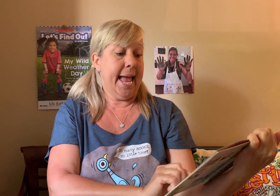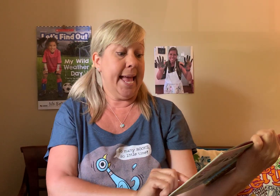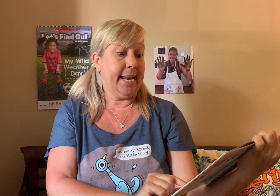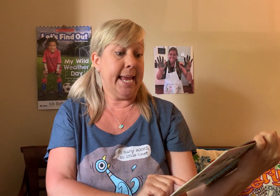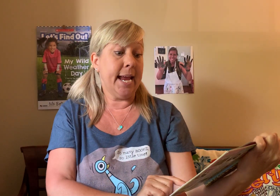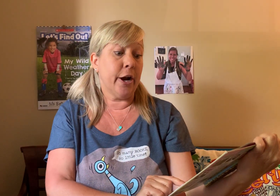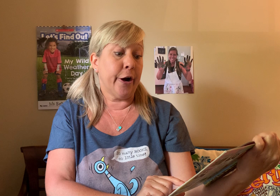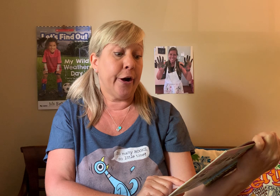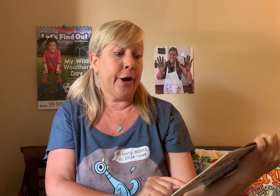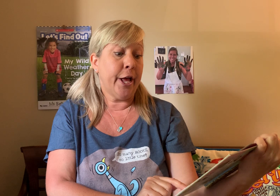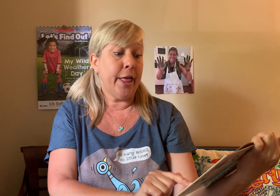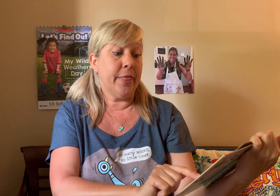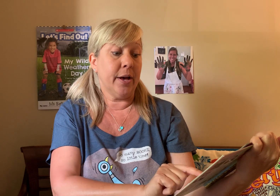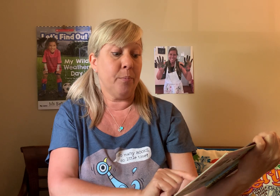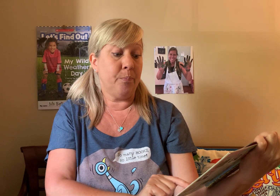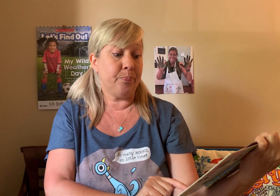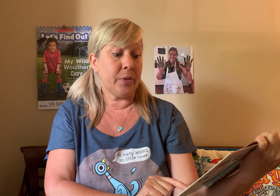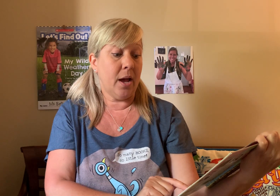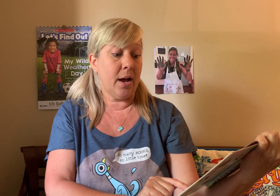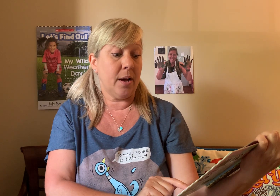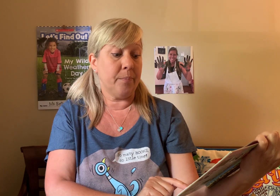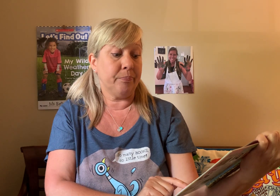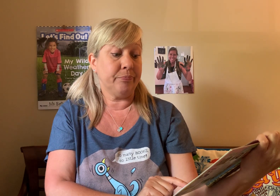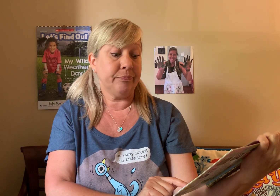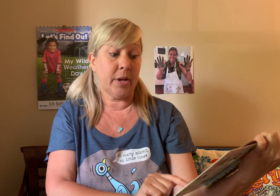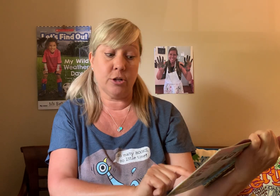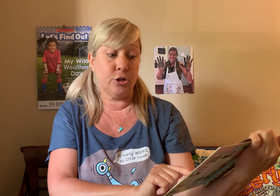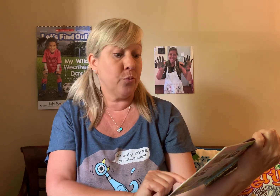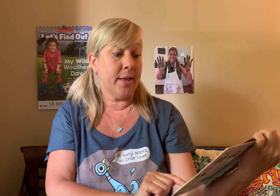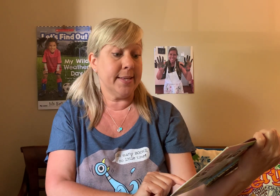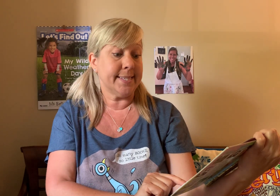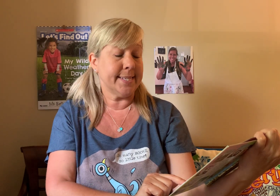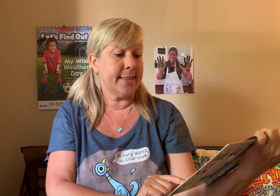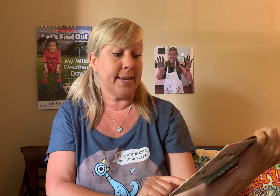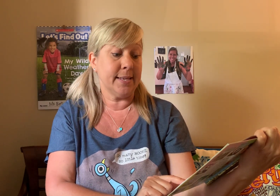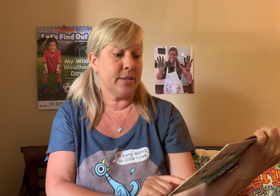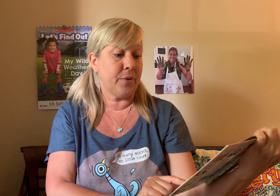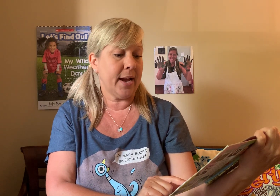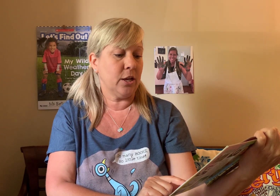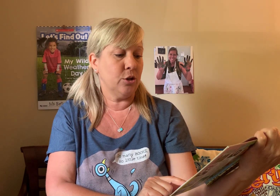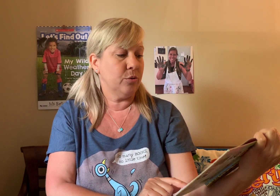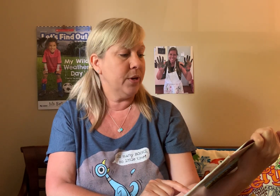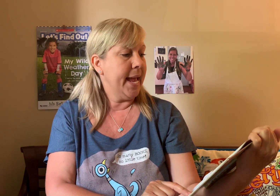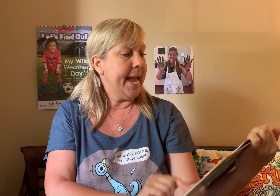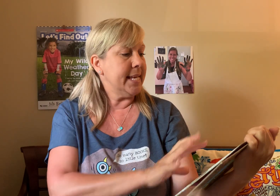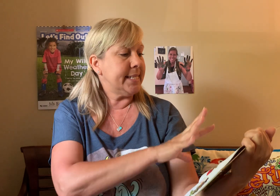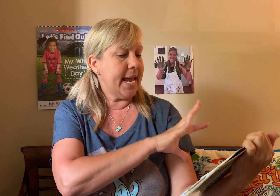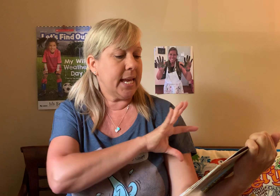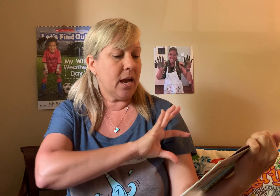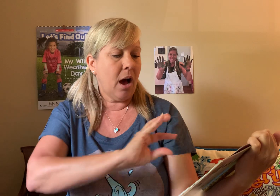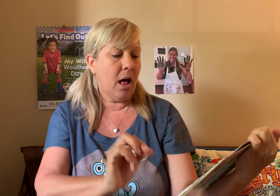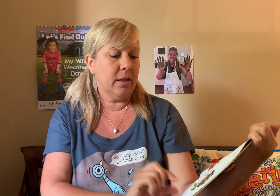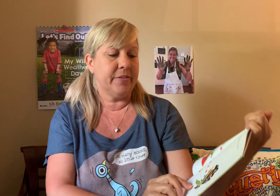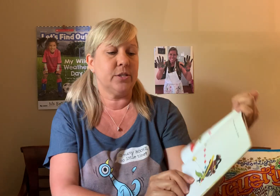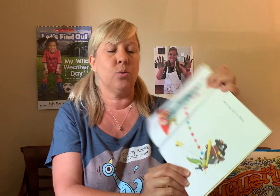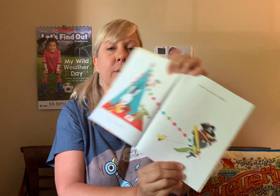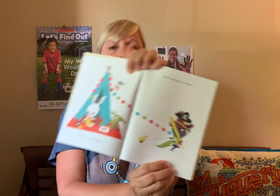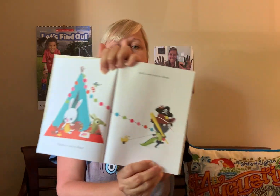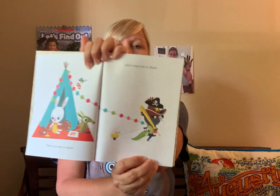And here the, not sure what this is, I think he's the raccoon, is taking all of the toys and